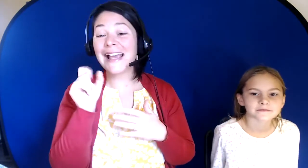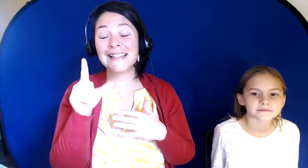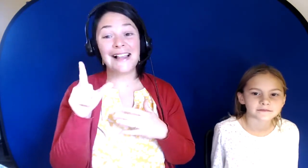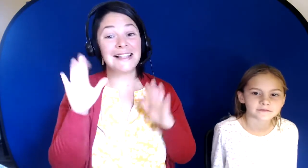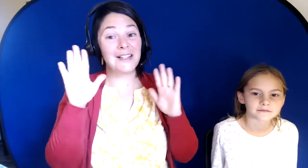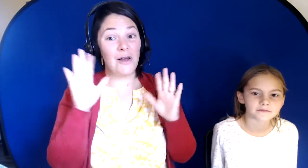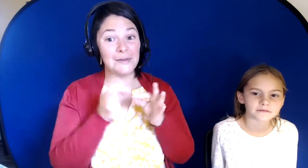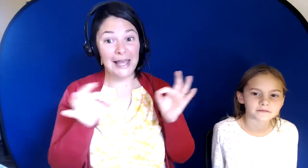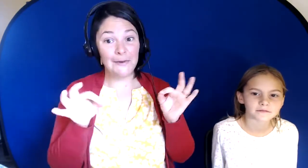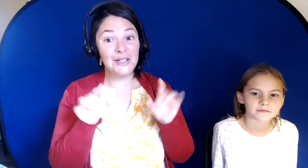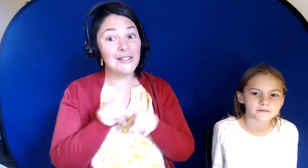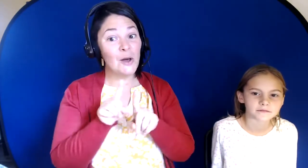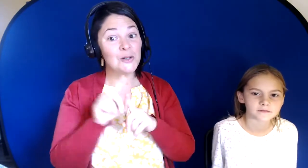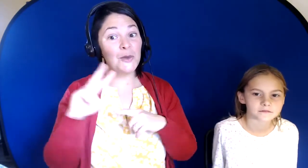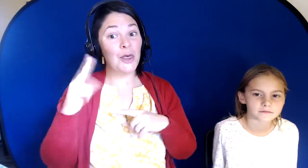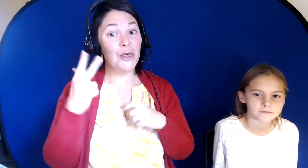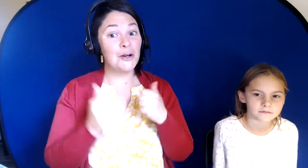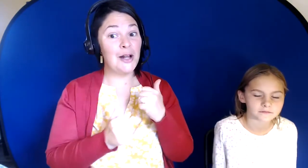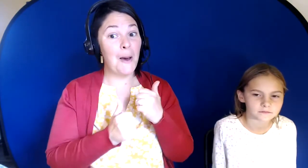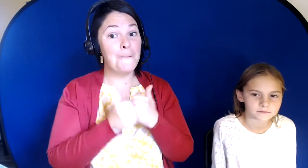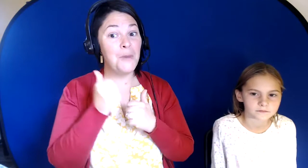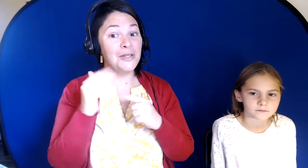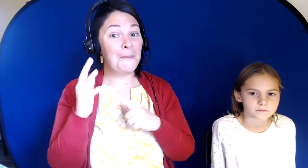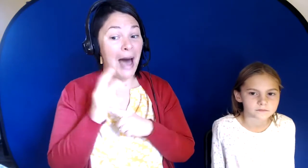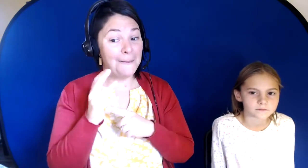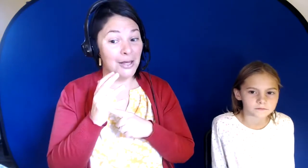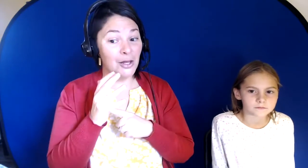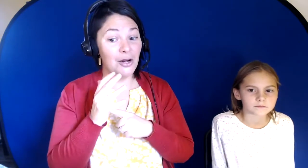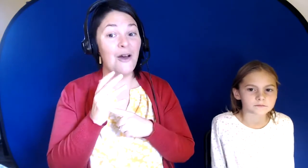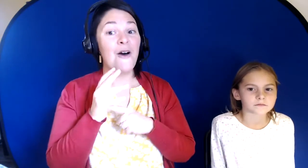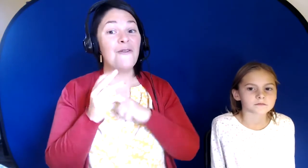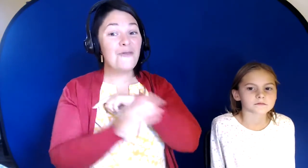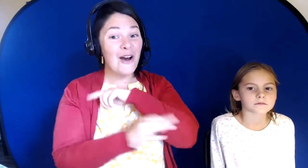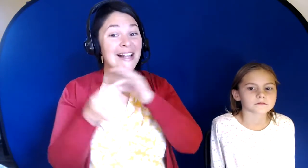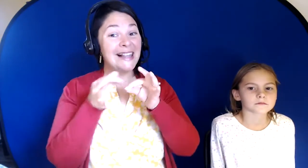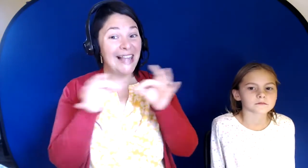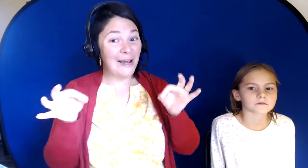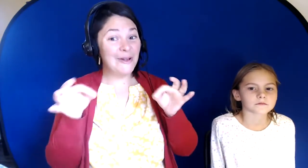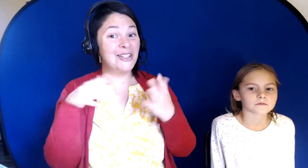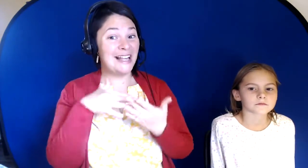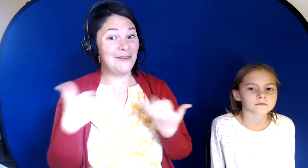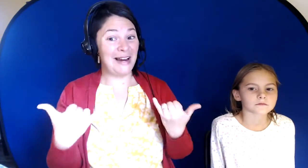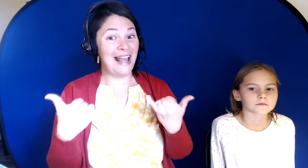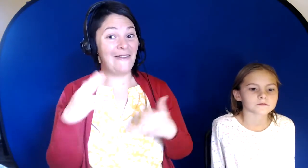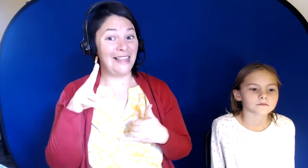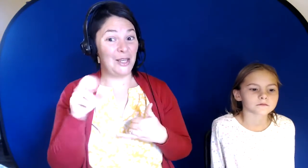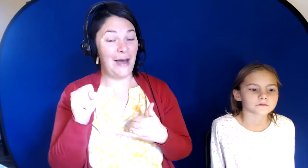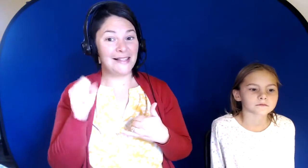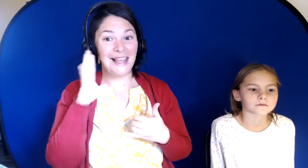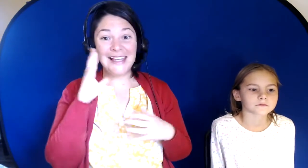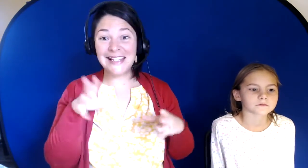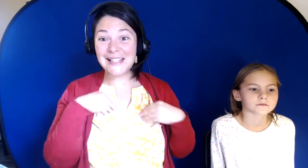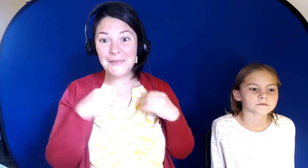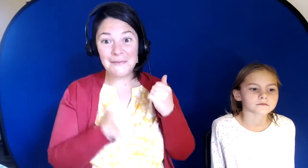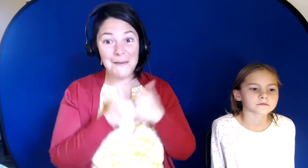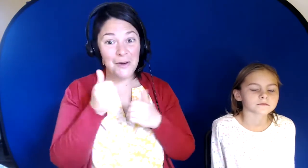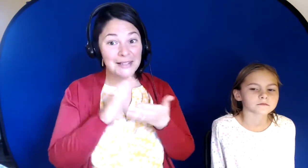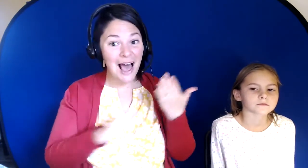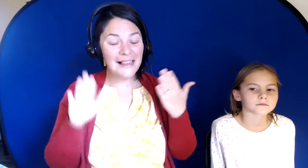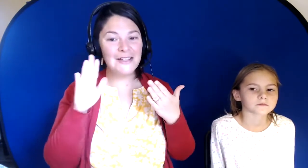is an awesome language. It's also the third most popular foreign language study right now in the US. It's accepted by most